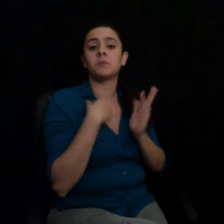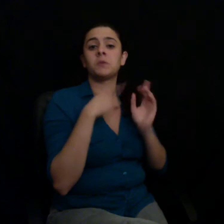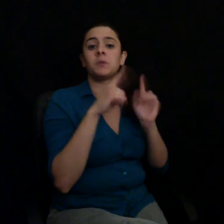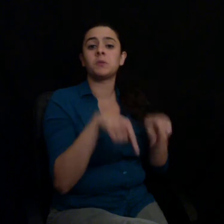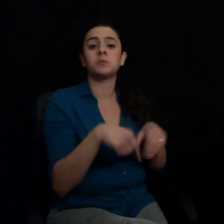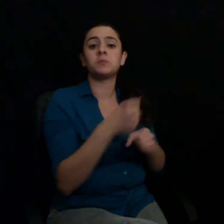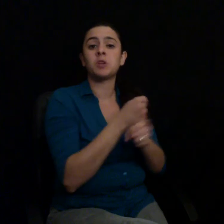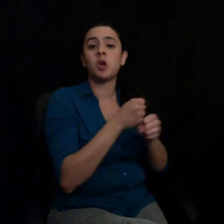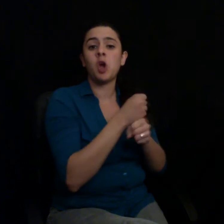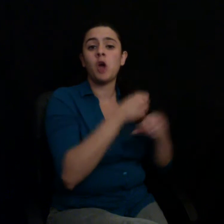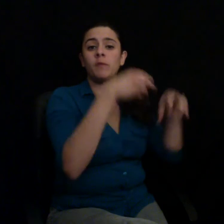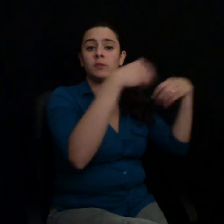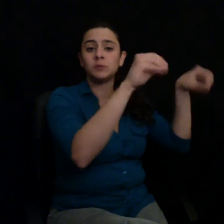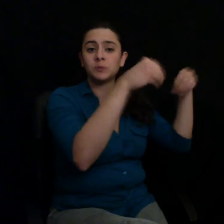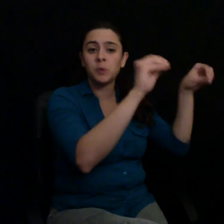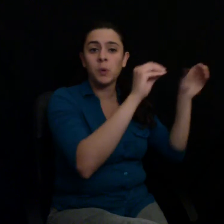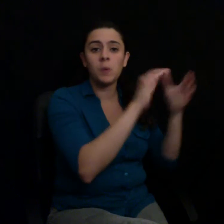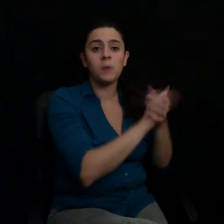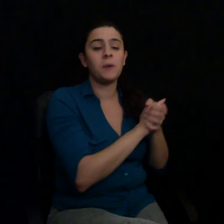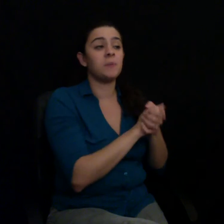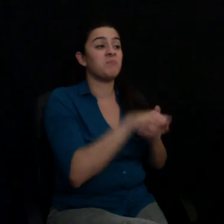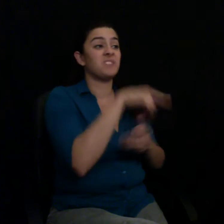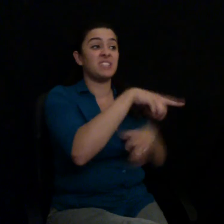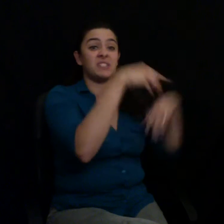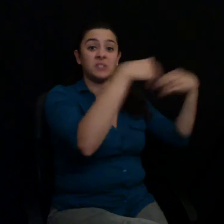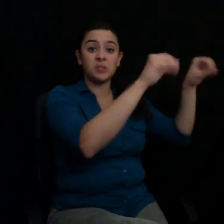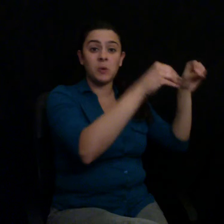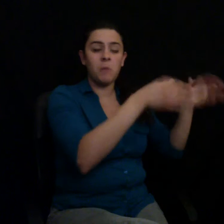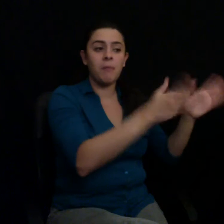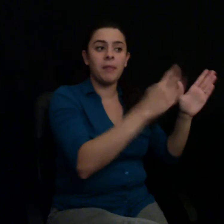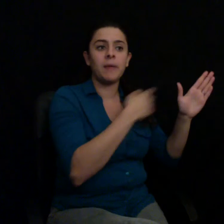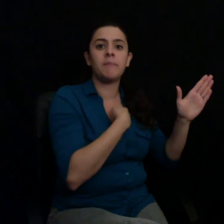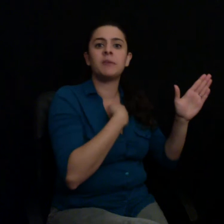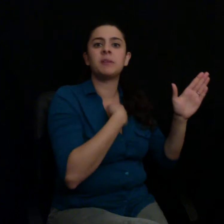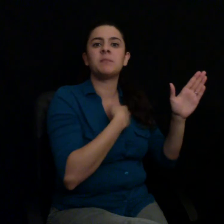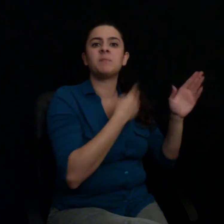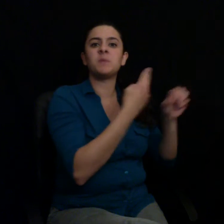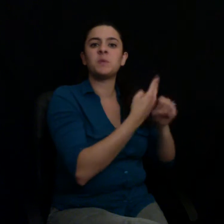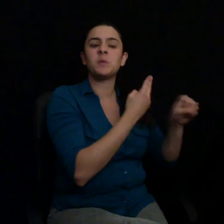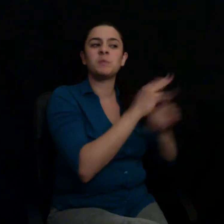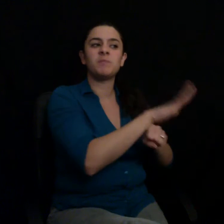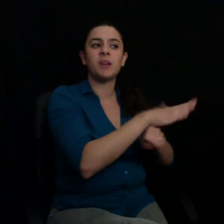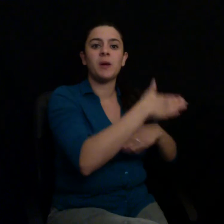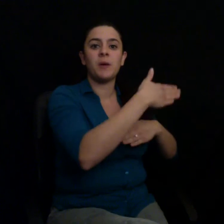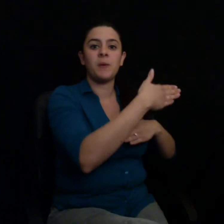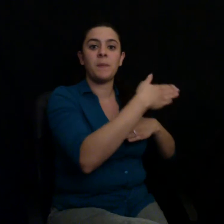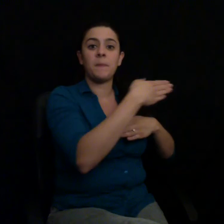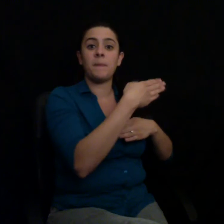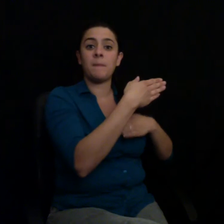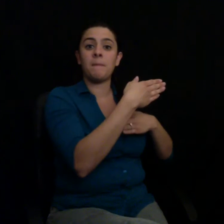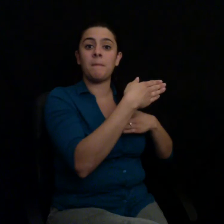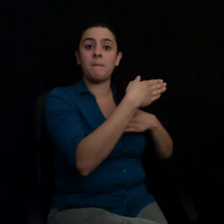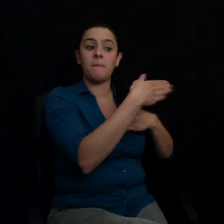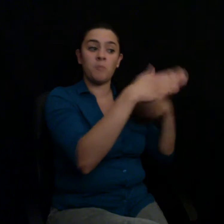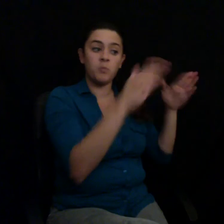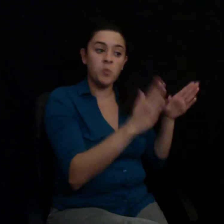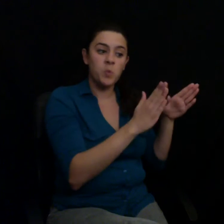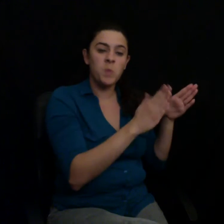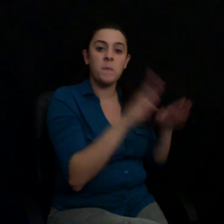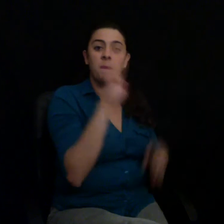here is letting me use the back room of their cafe to record. They're letting me use their laptop. They're letting me use their